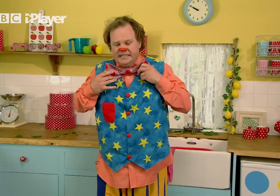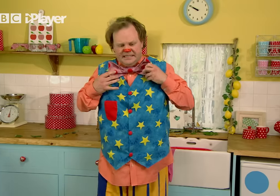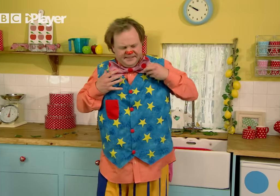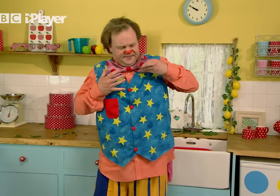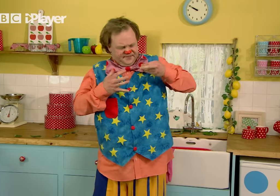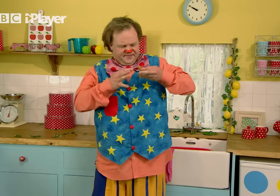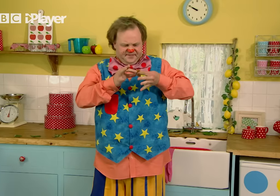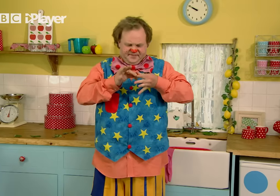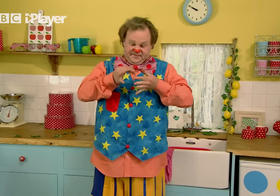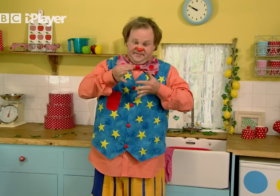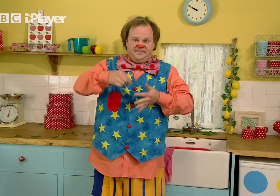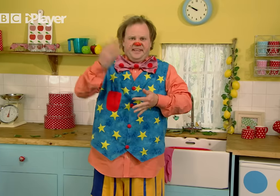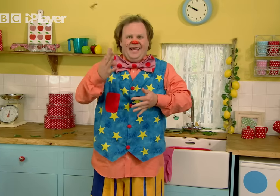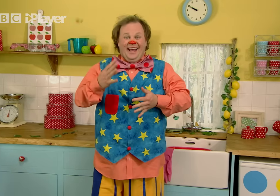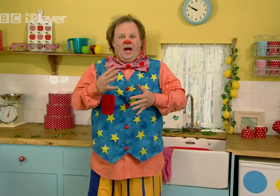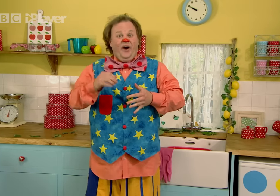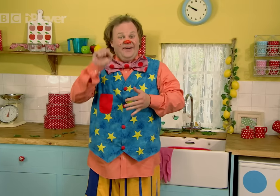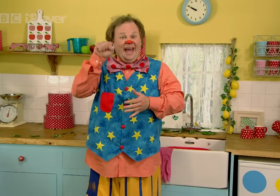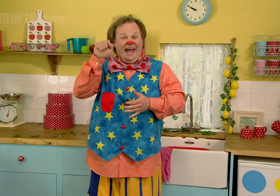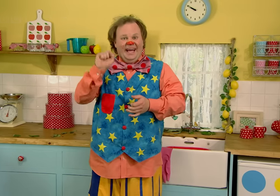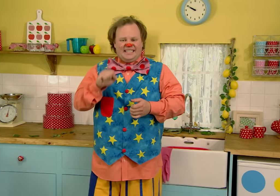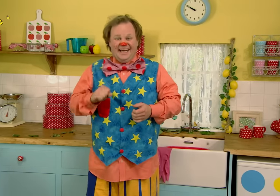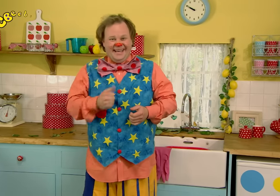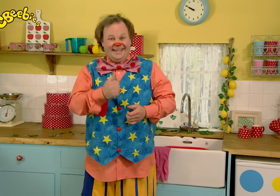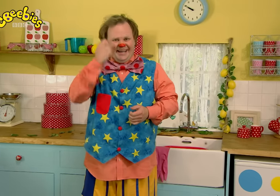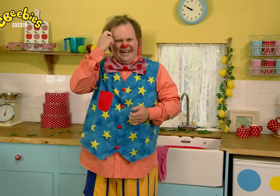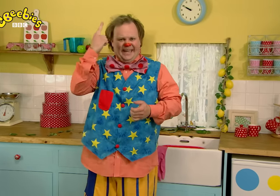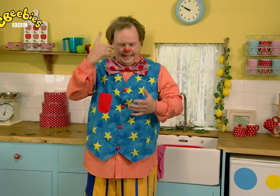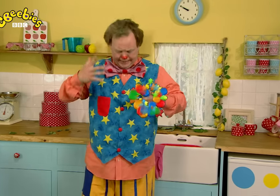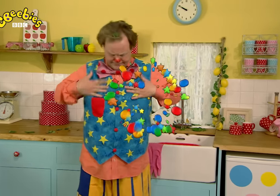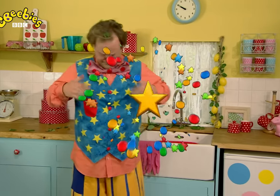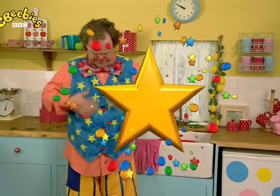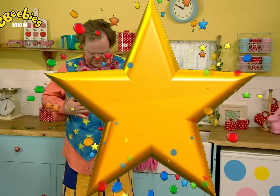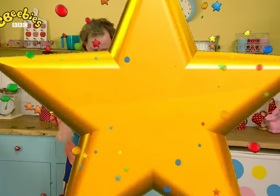for another run to warm up again. Oh, yes. Good idea.